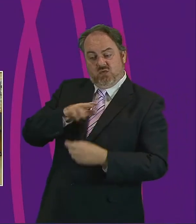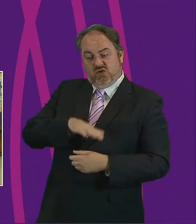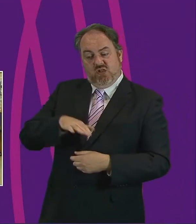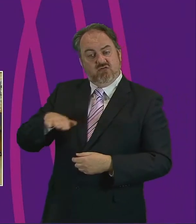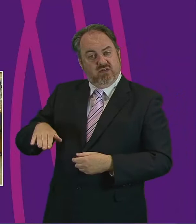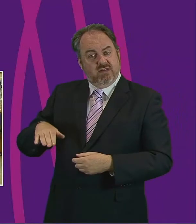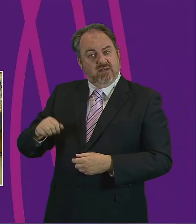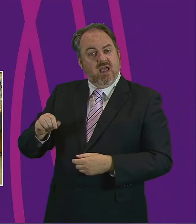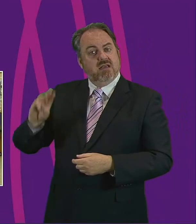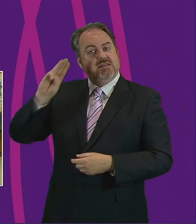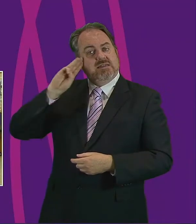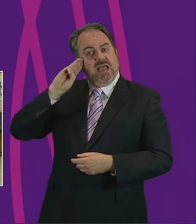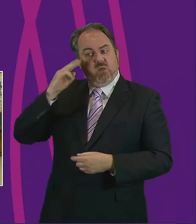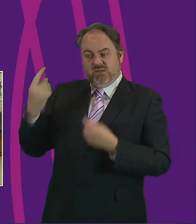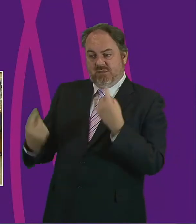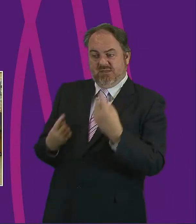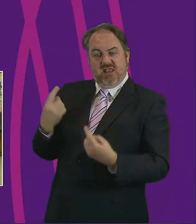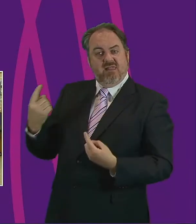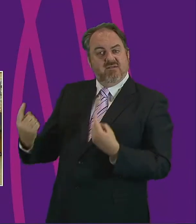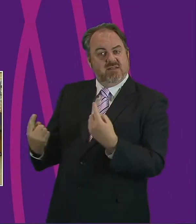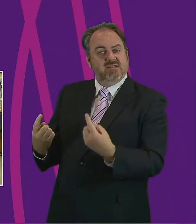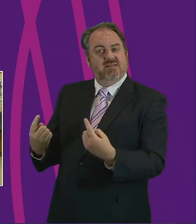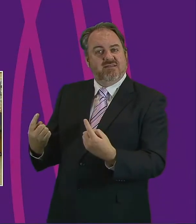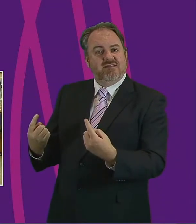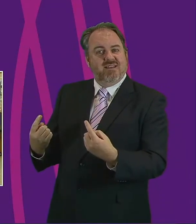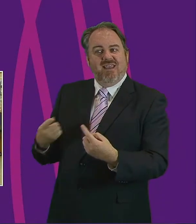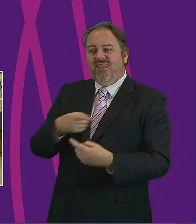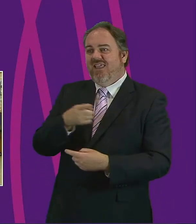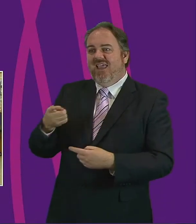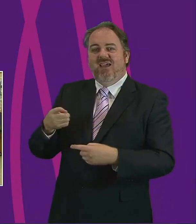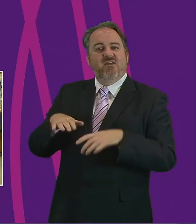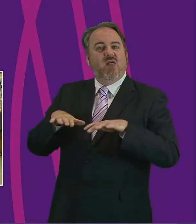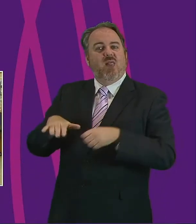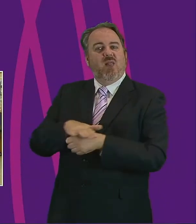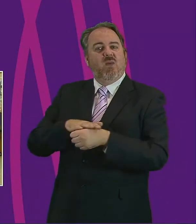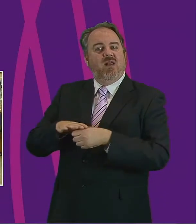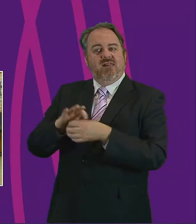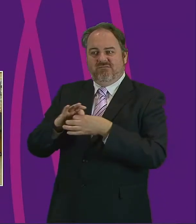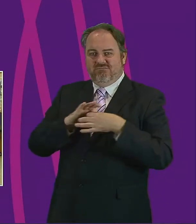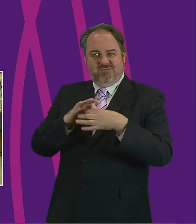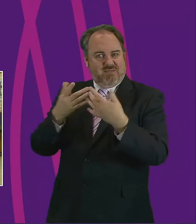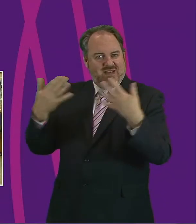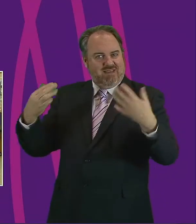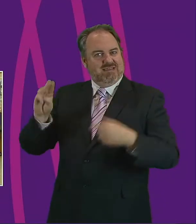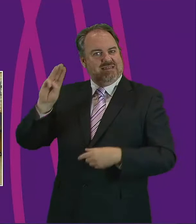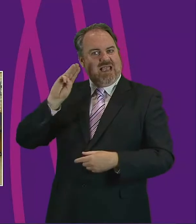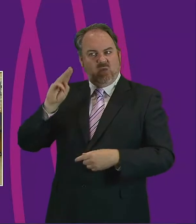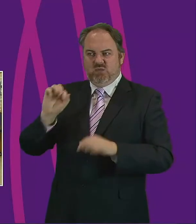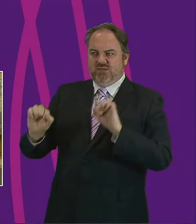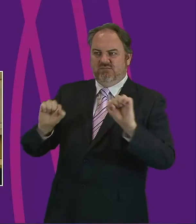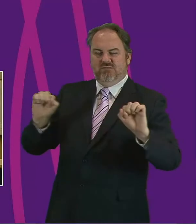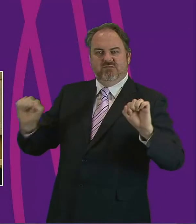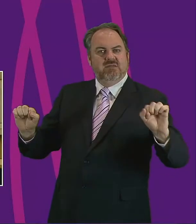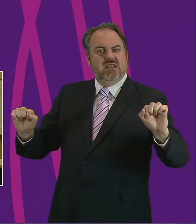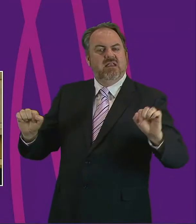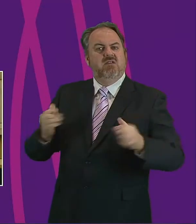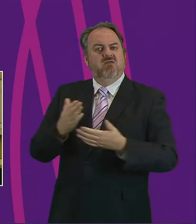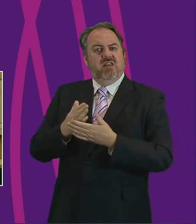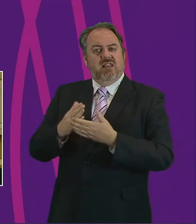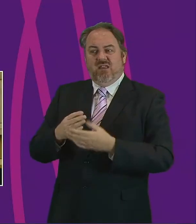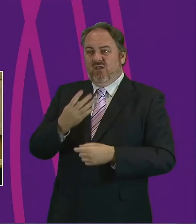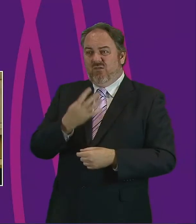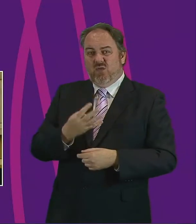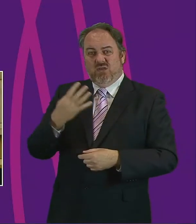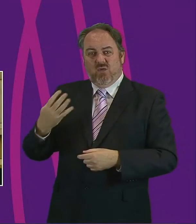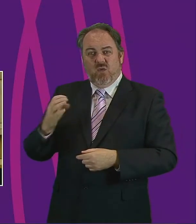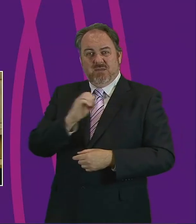here will have family connections or local associations with the Scouting movement. Today, Scouts Scotland have said that 47% of their staff